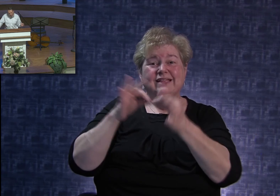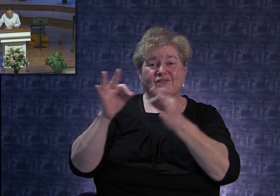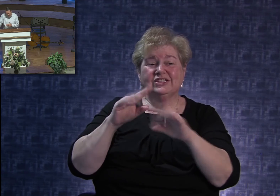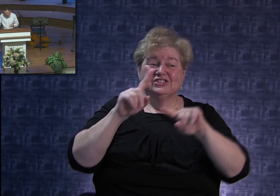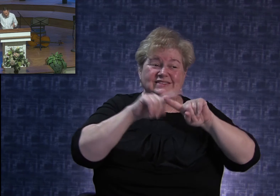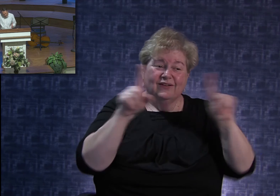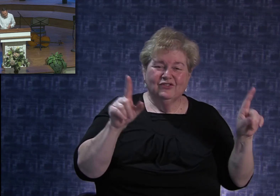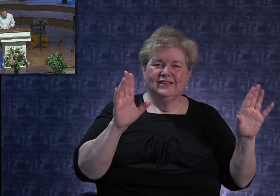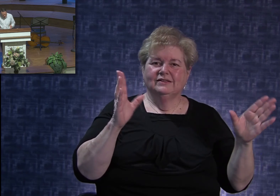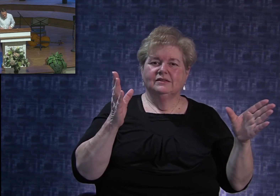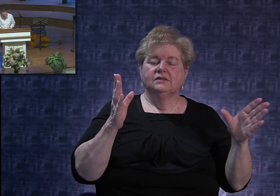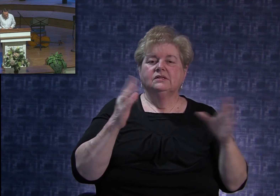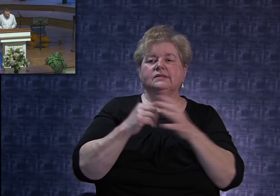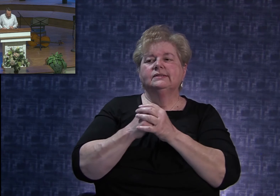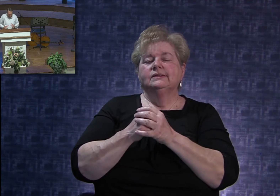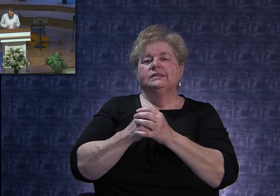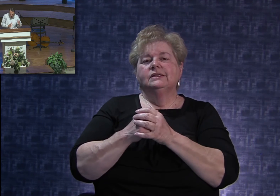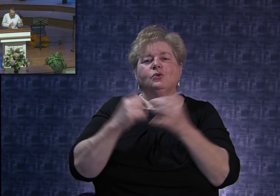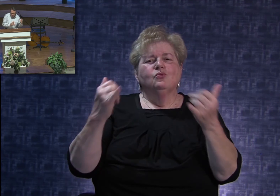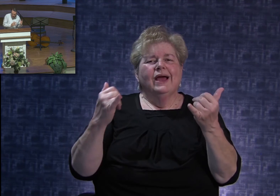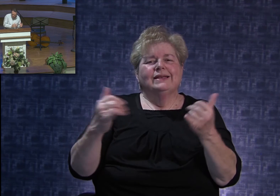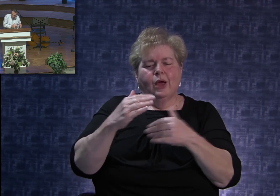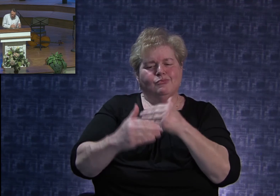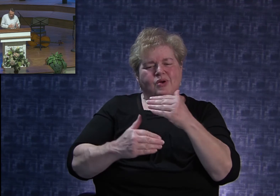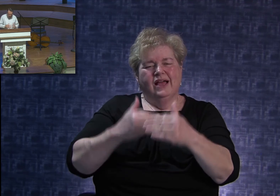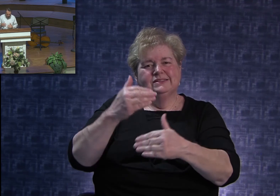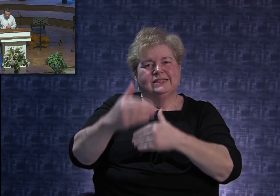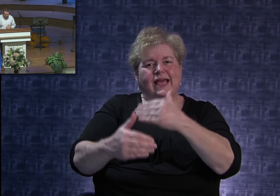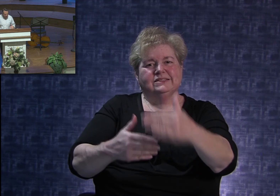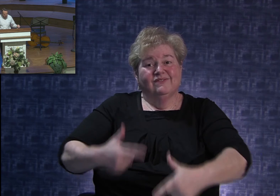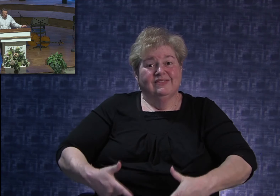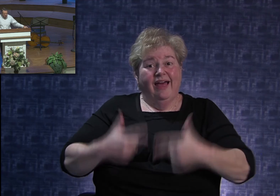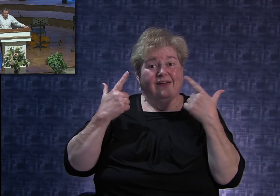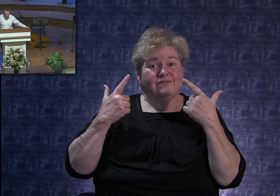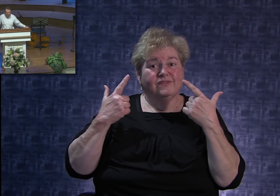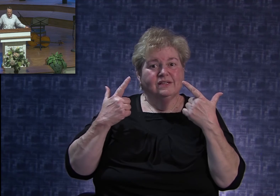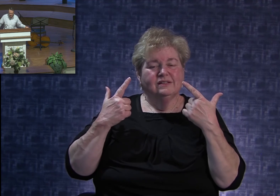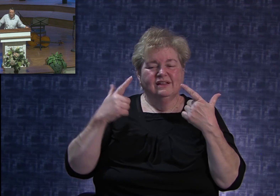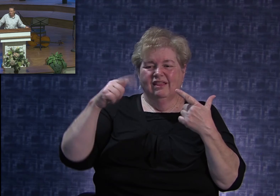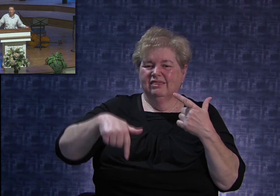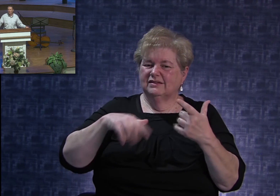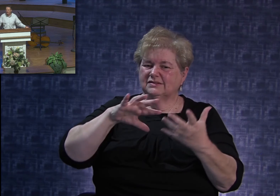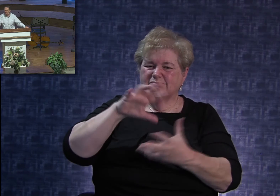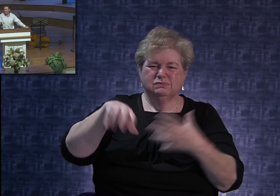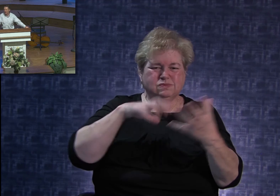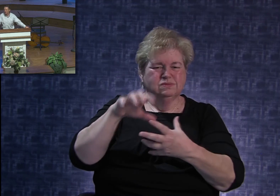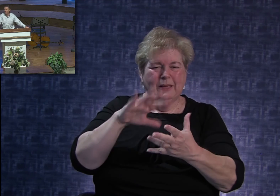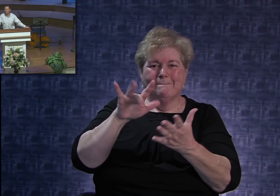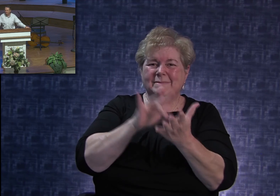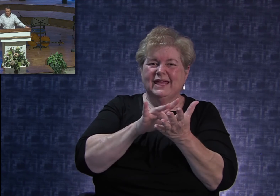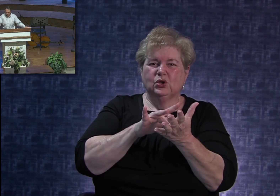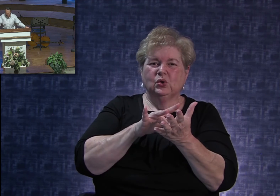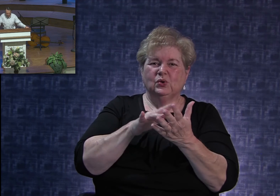And so where we are right now in the process of our salvation being realized is in this messy middle called